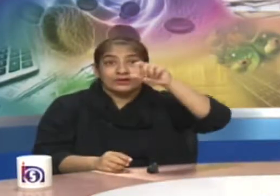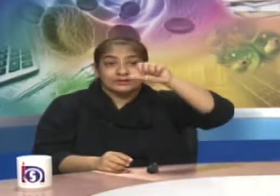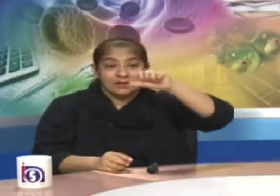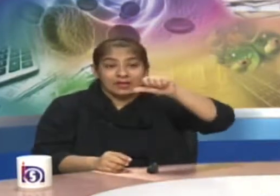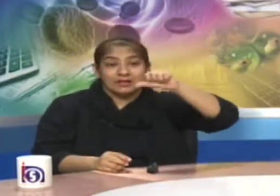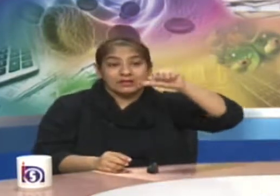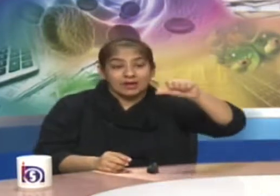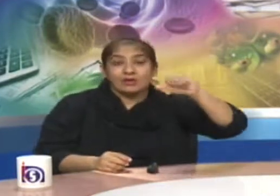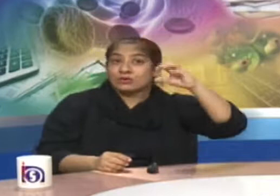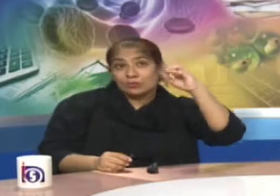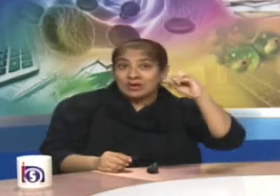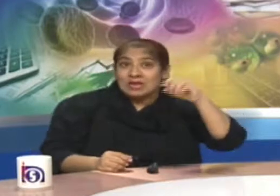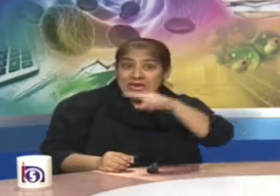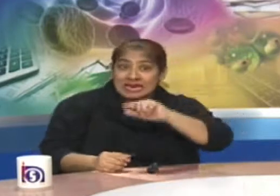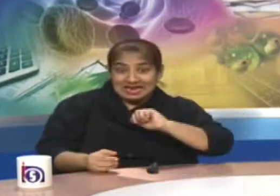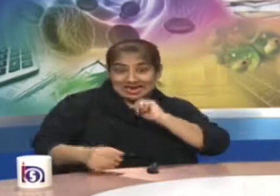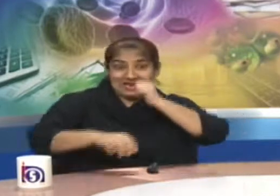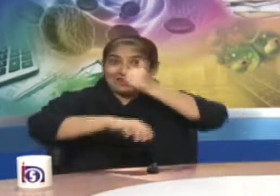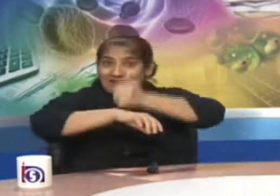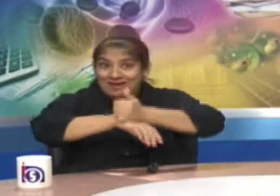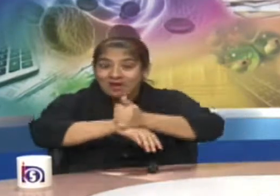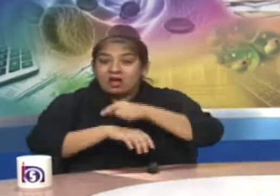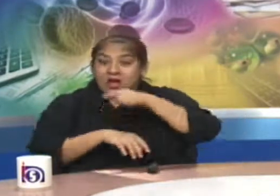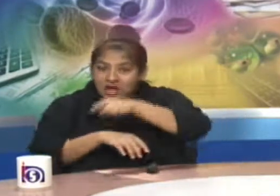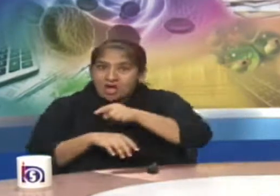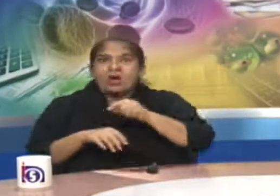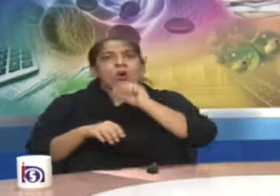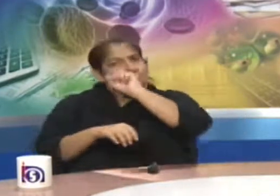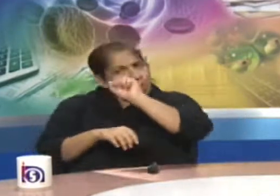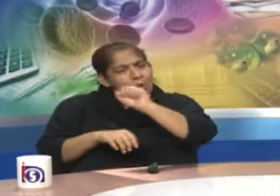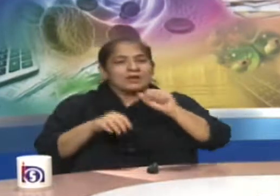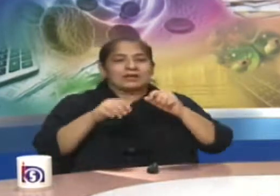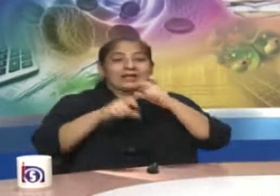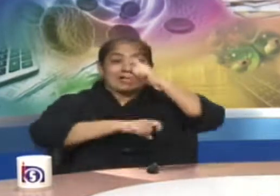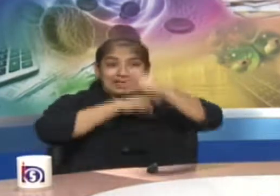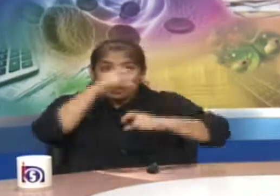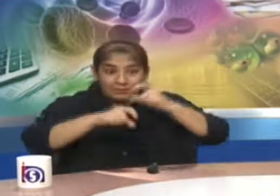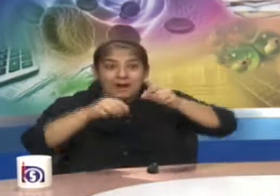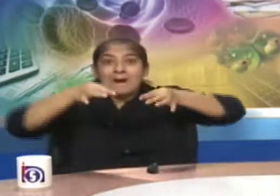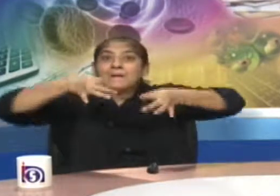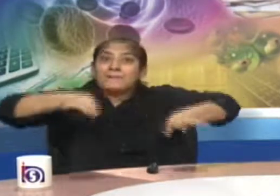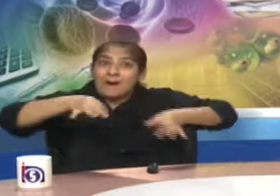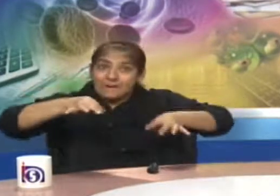These are the legal papers. It was set up in the year 1990.